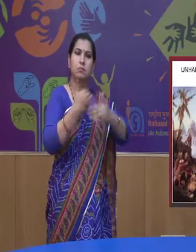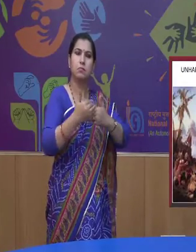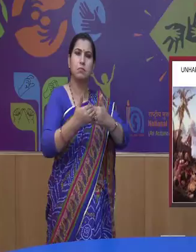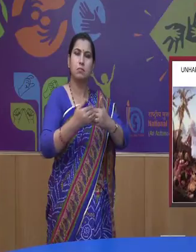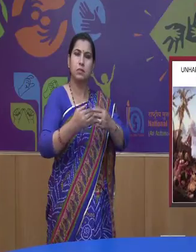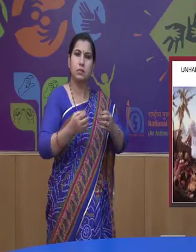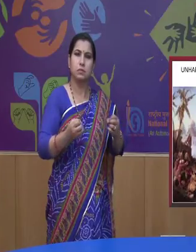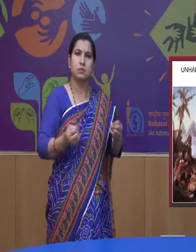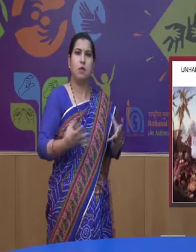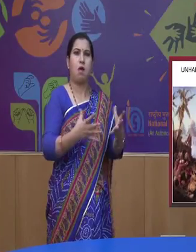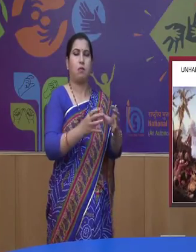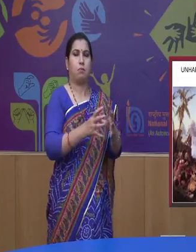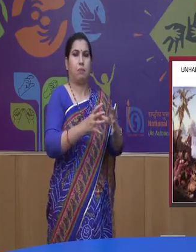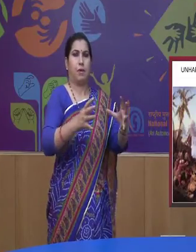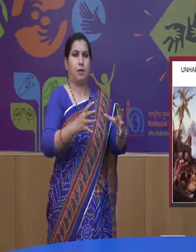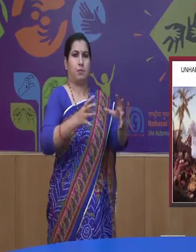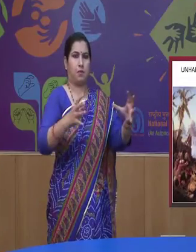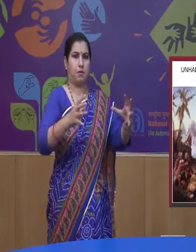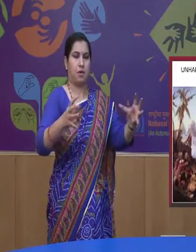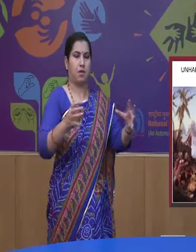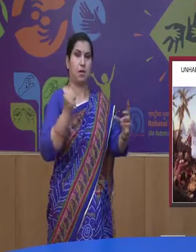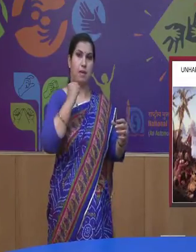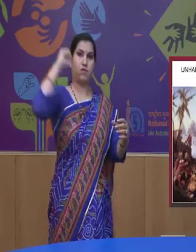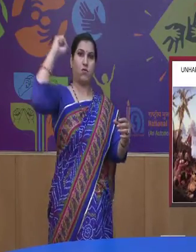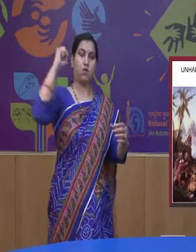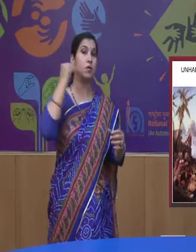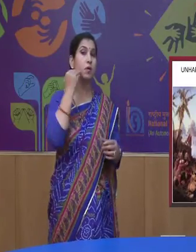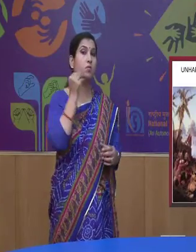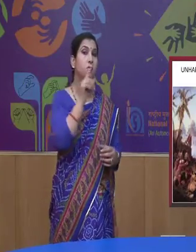revolt of 1857.